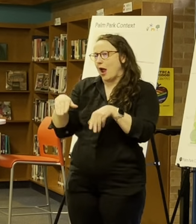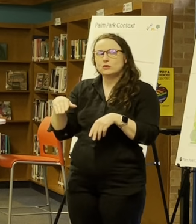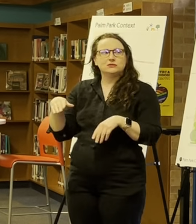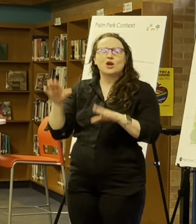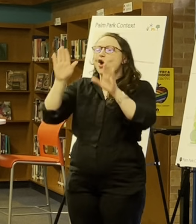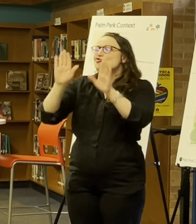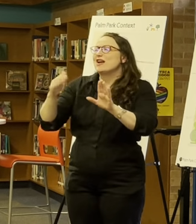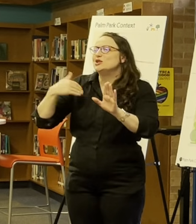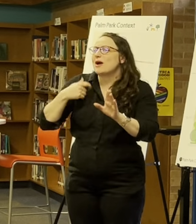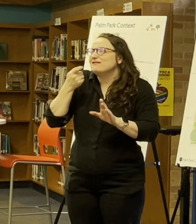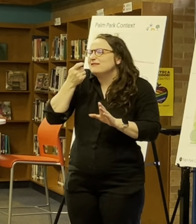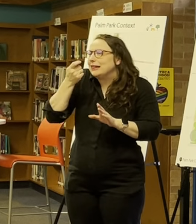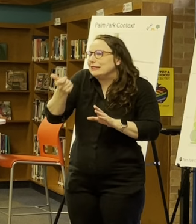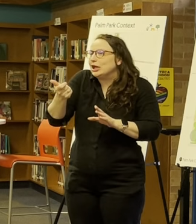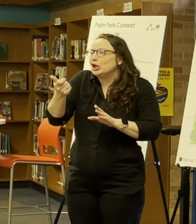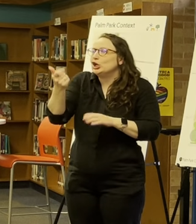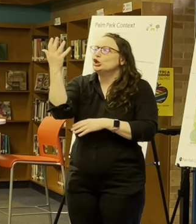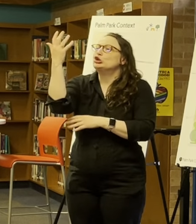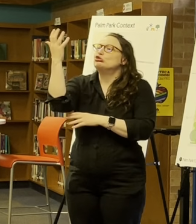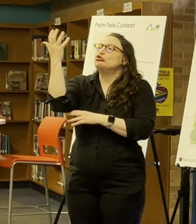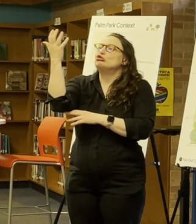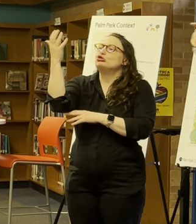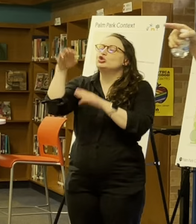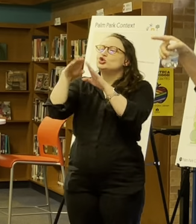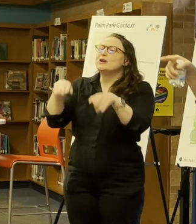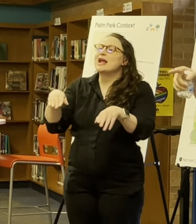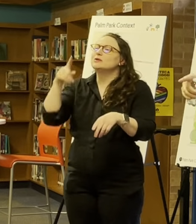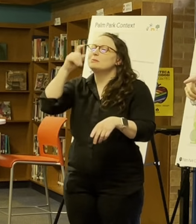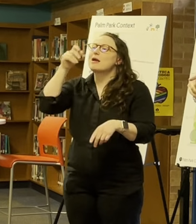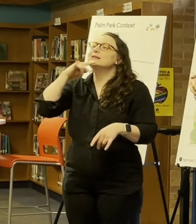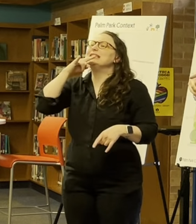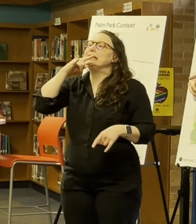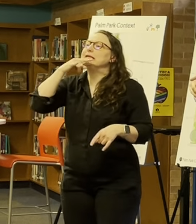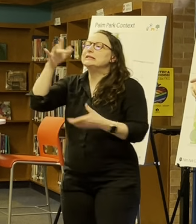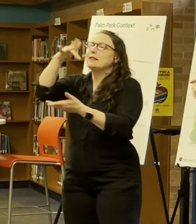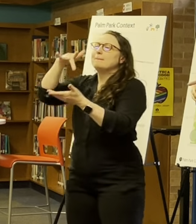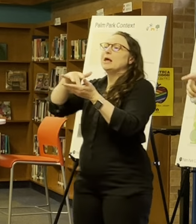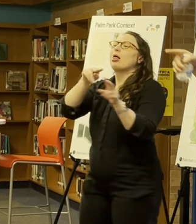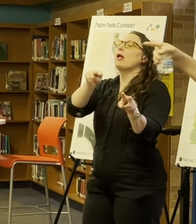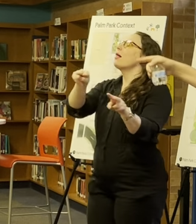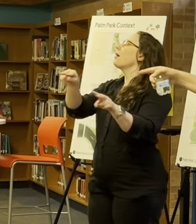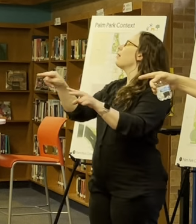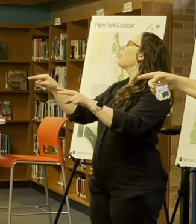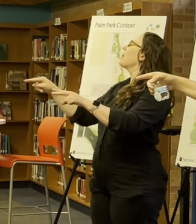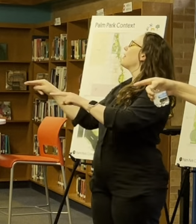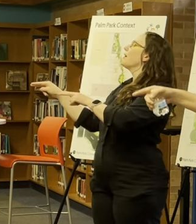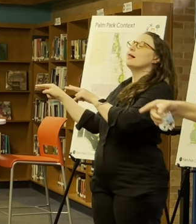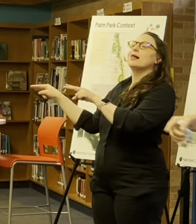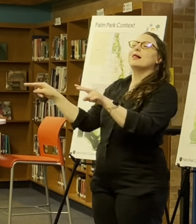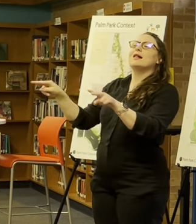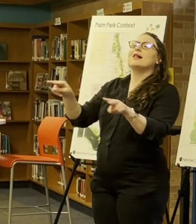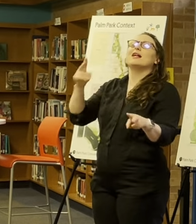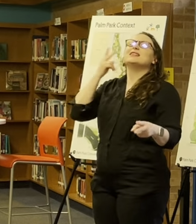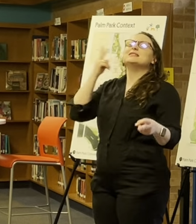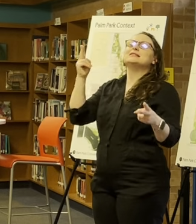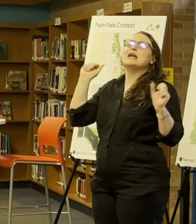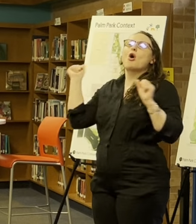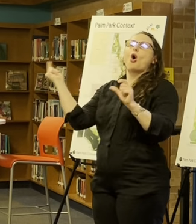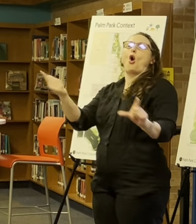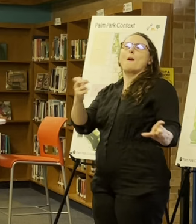a little tree house exactly in the middle of the park where kids get to surveil both people on the trail, but also the playscape. I think it's a